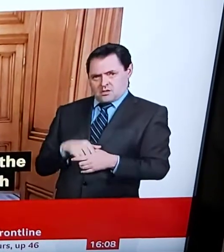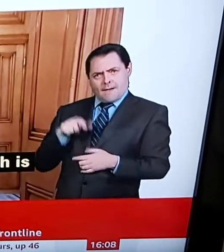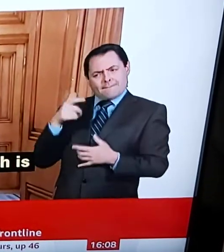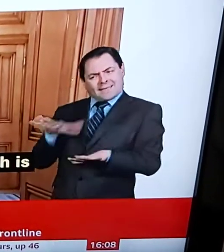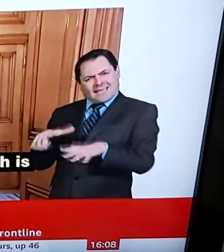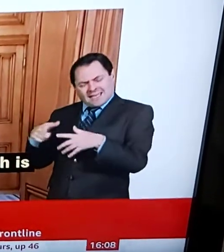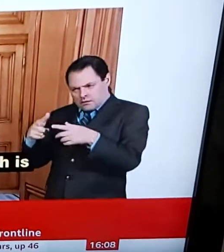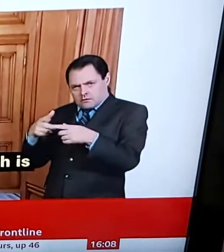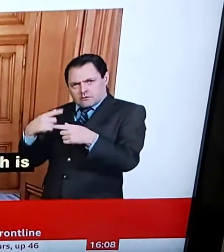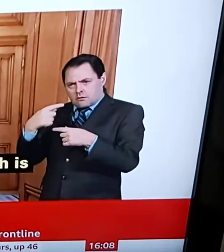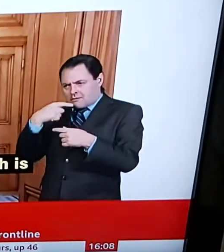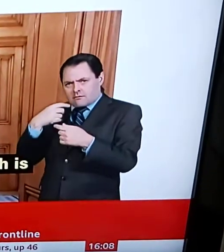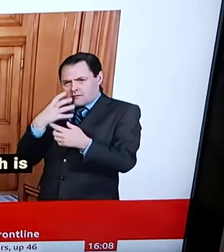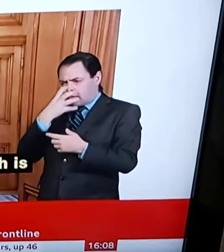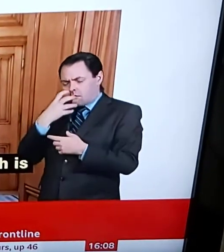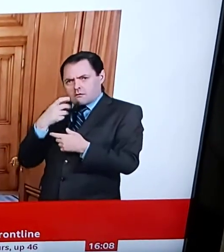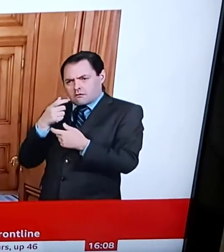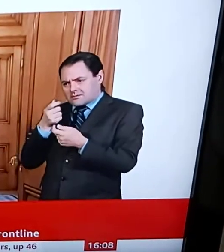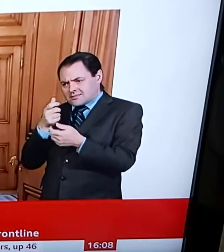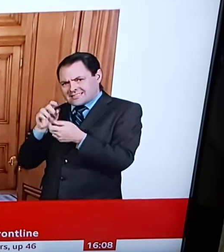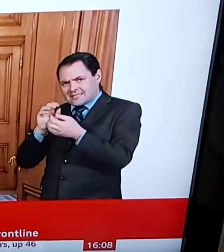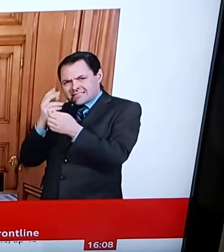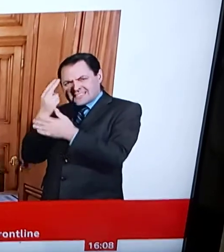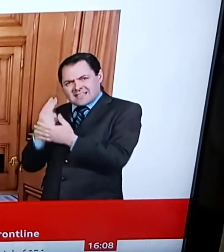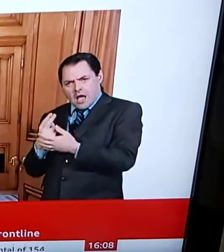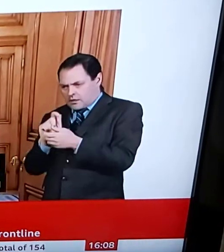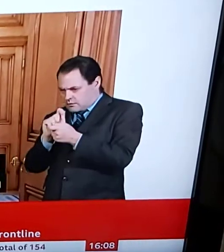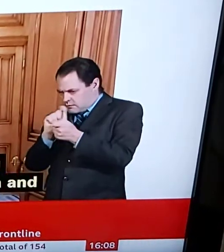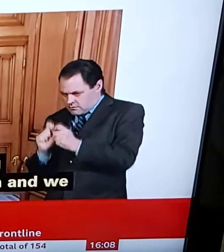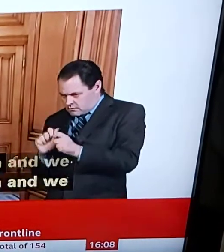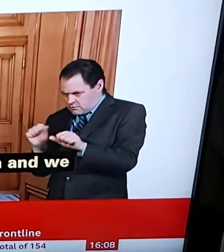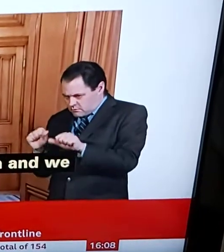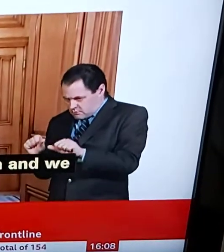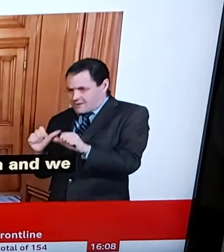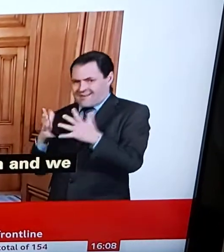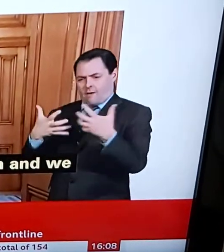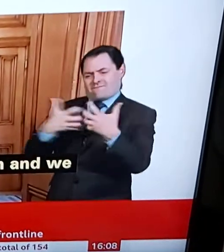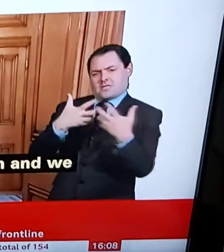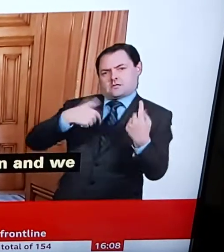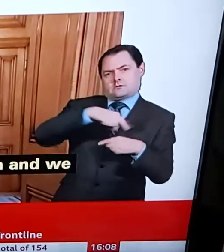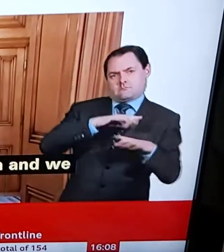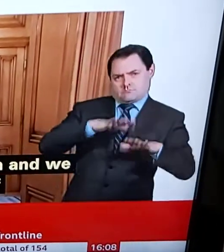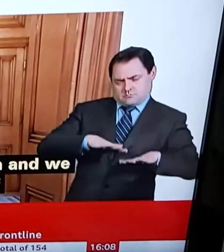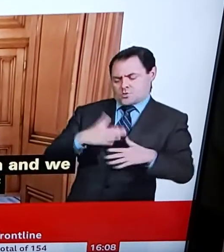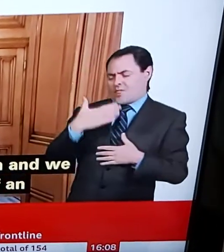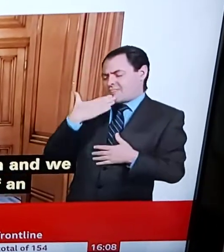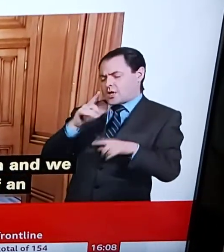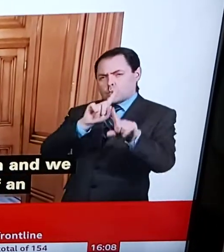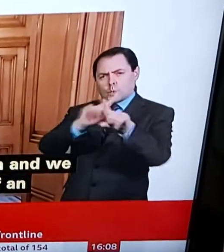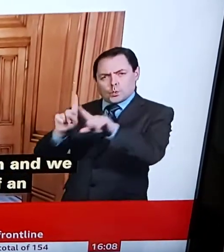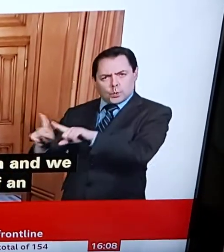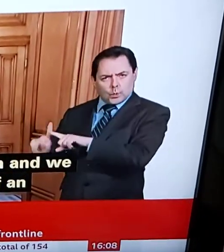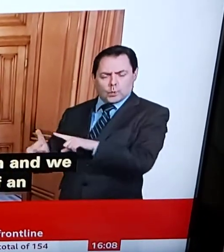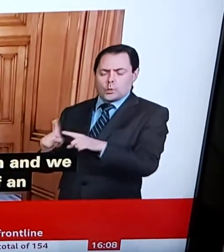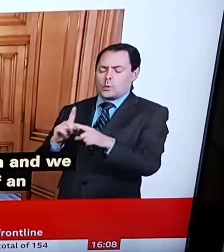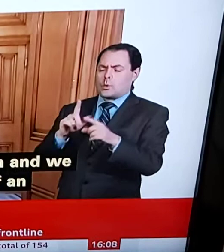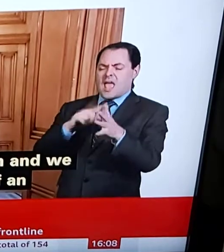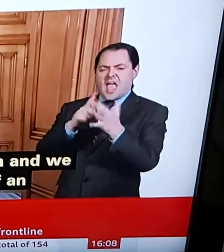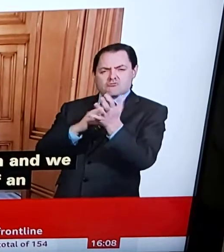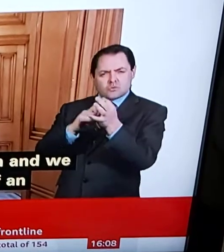mechanical ventilator design, and we're grateful for the efforts of an industry consortium, including GKN Aerospace and